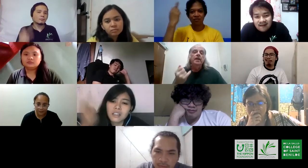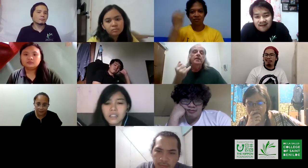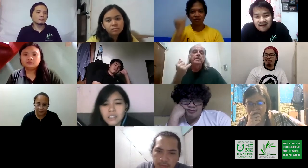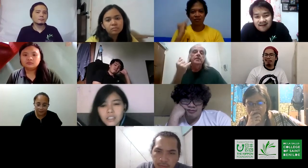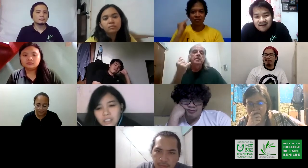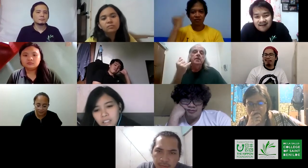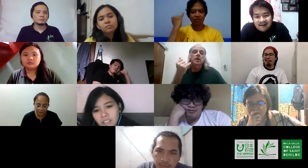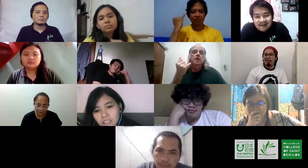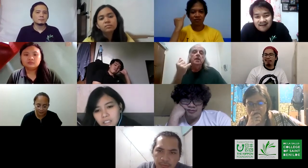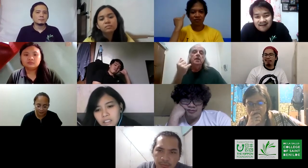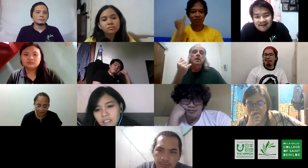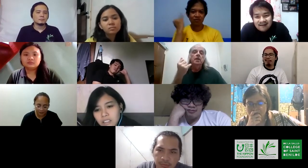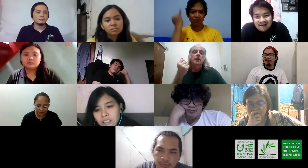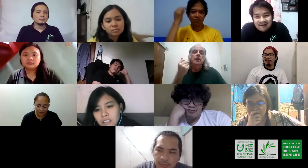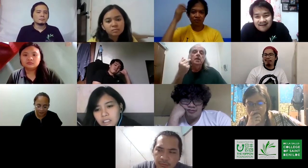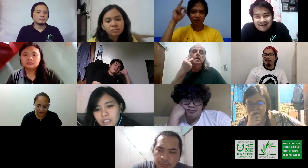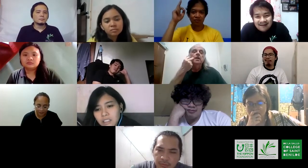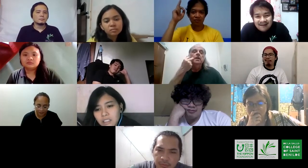and